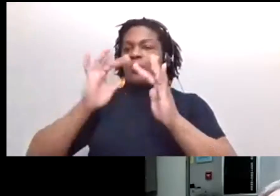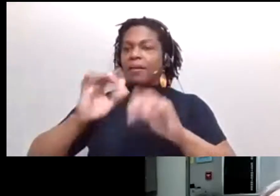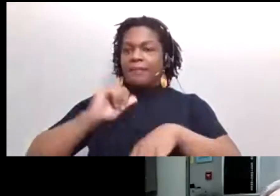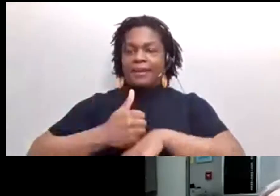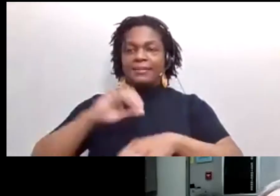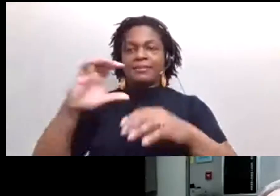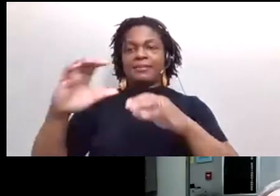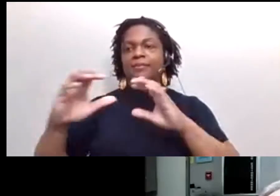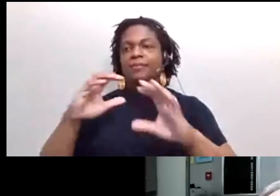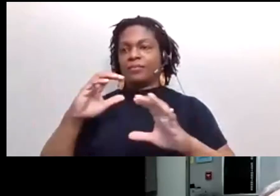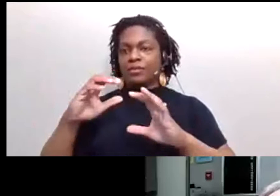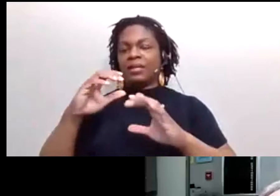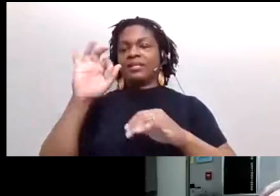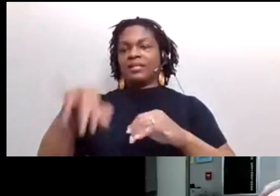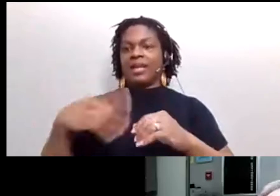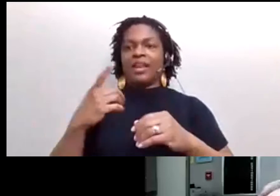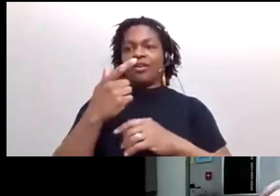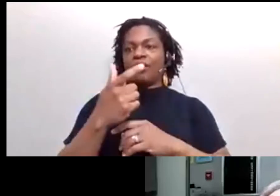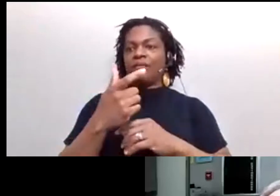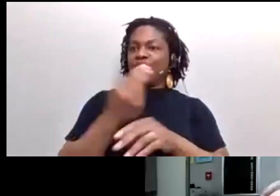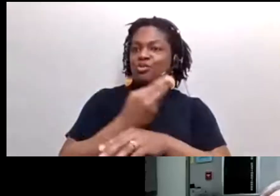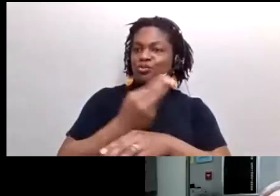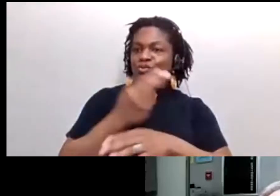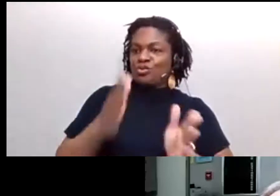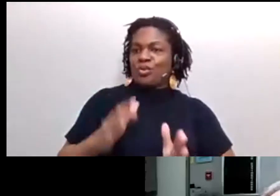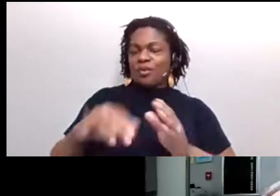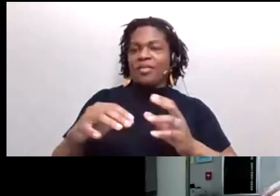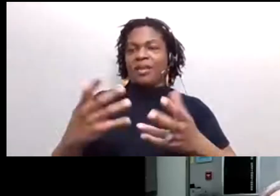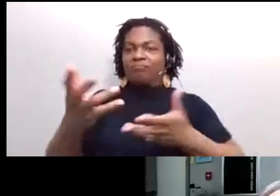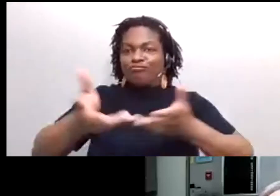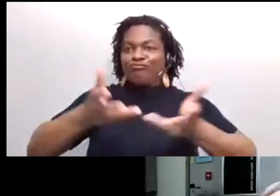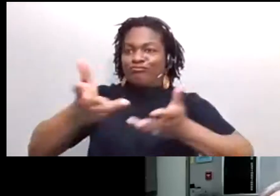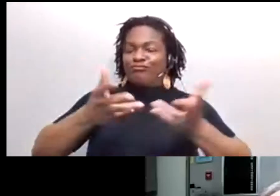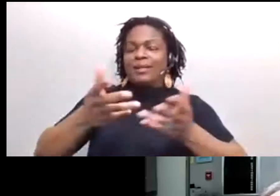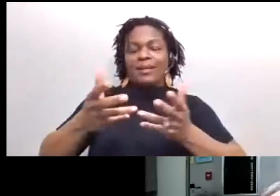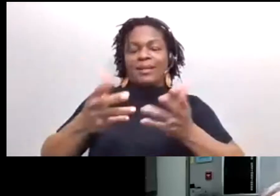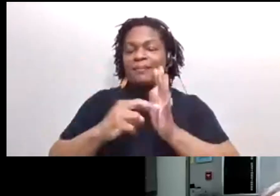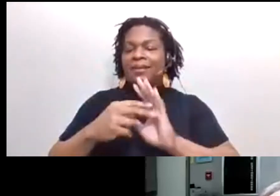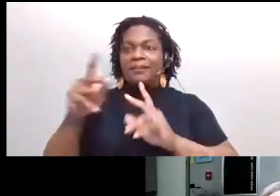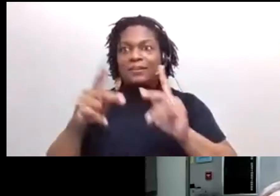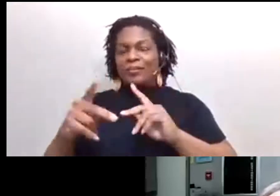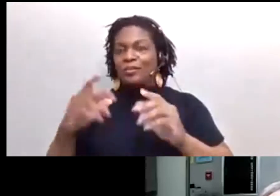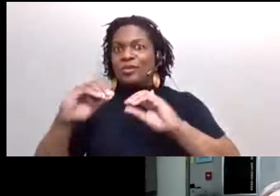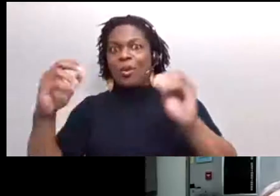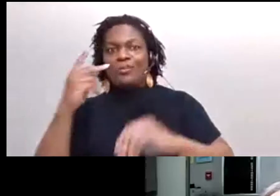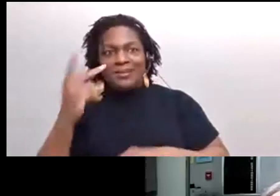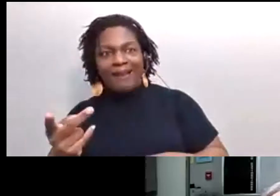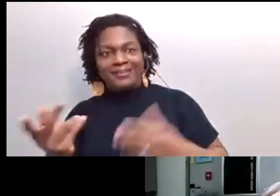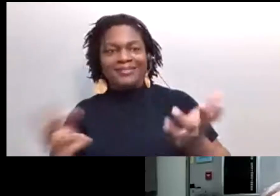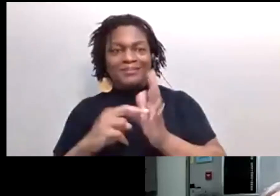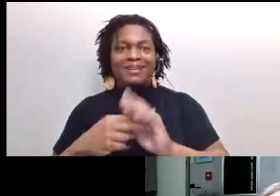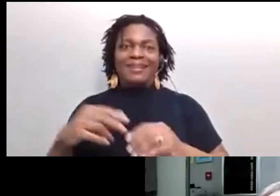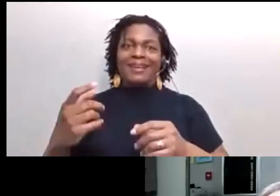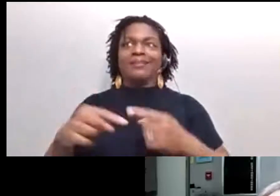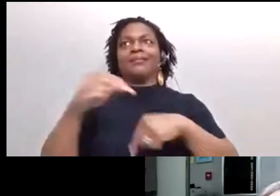about graphical user interfaces, which totally left out folks that are non-sighted, and they had to come back and figure out